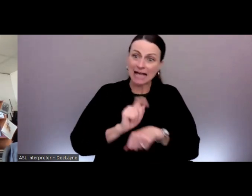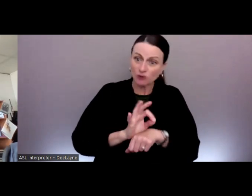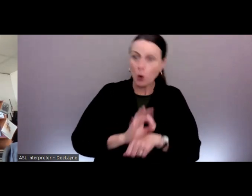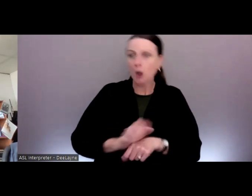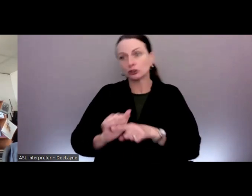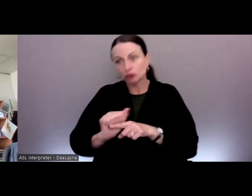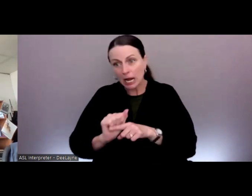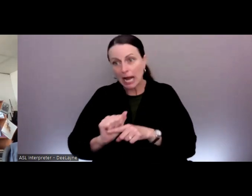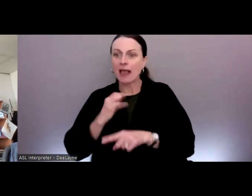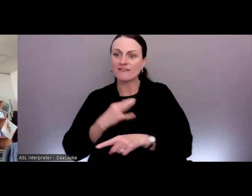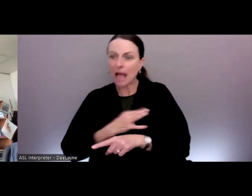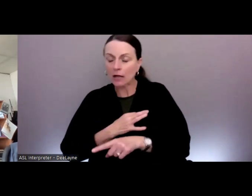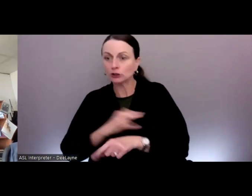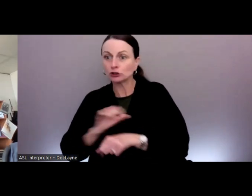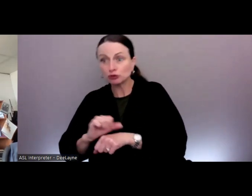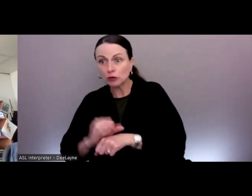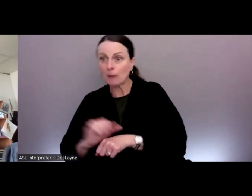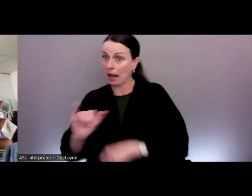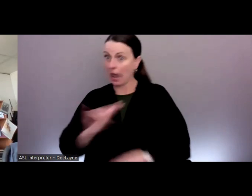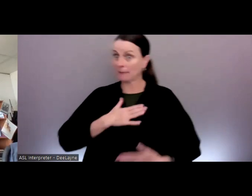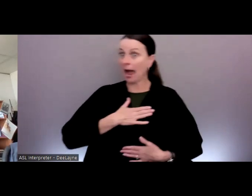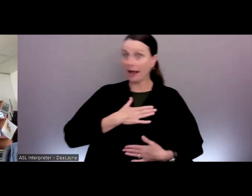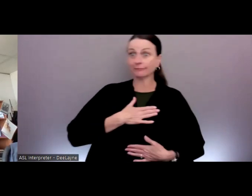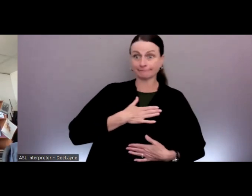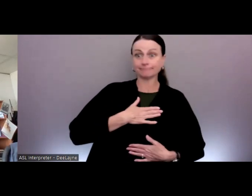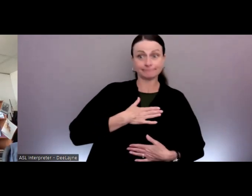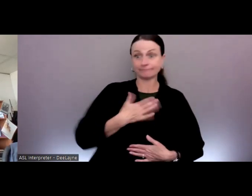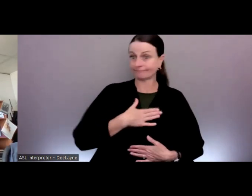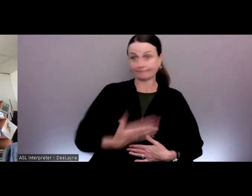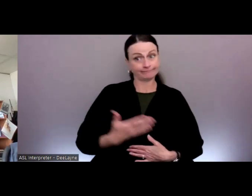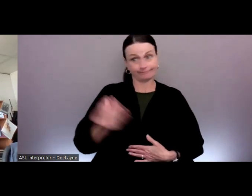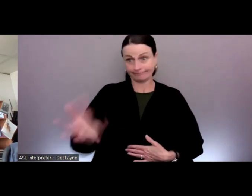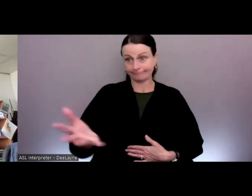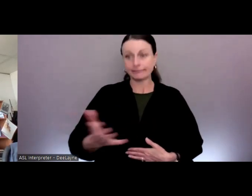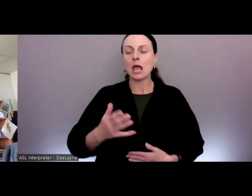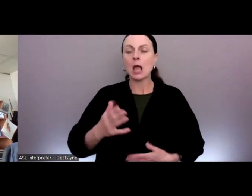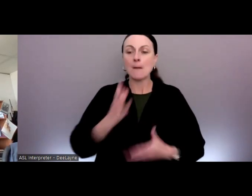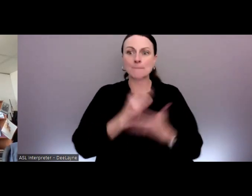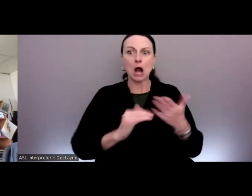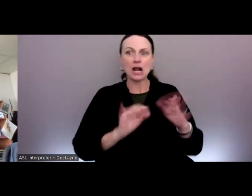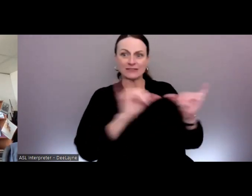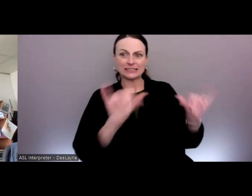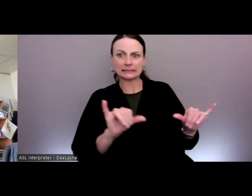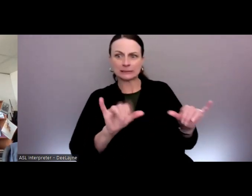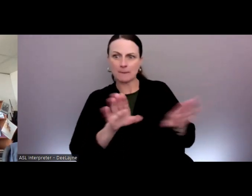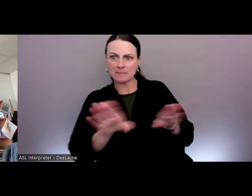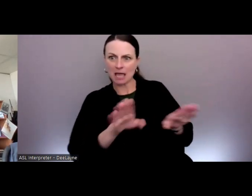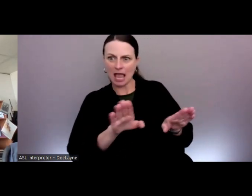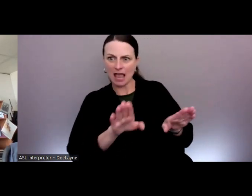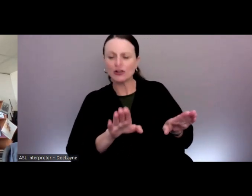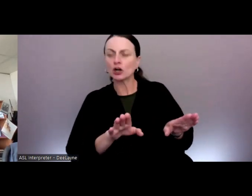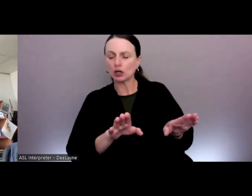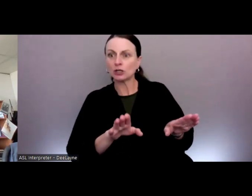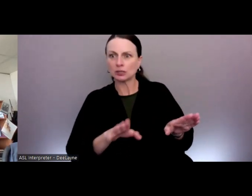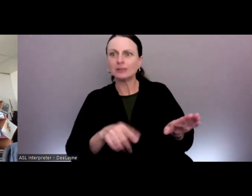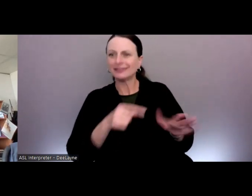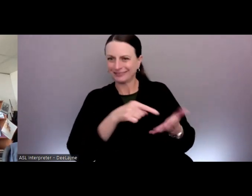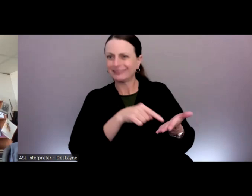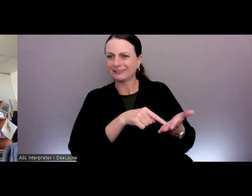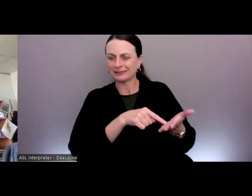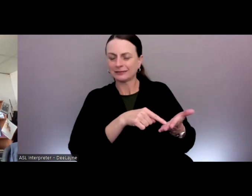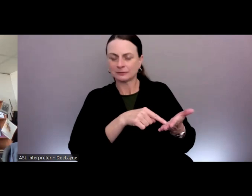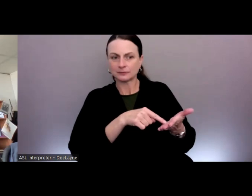faculty positions like my own is part of a system behavior that Taiwo writes of